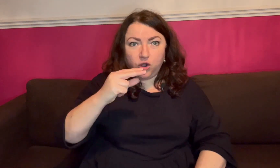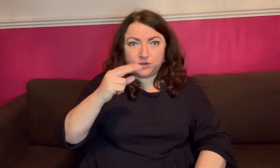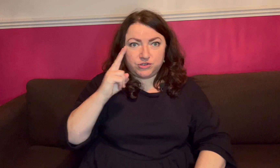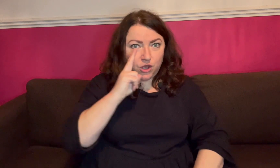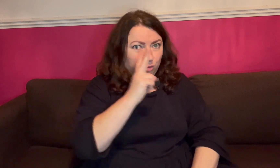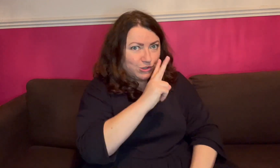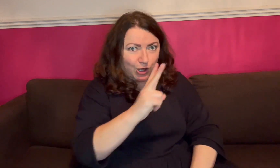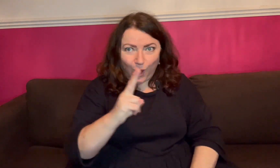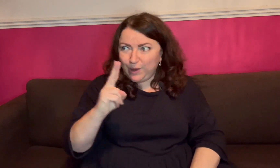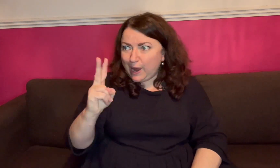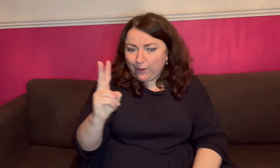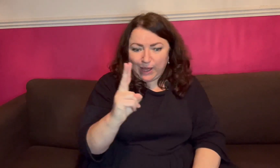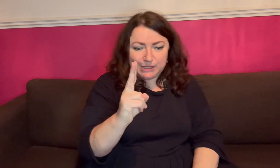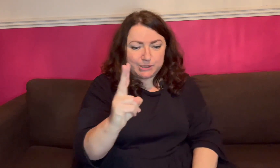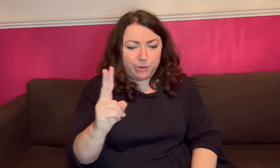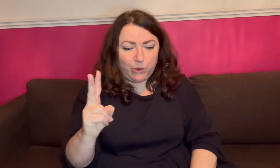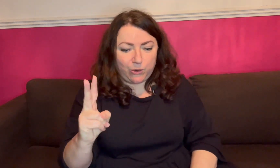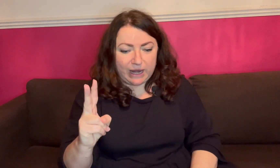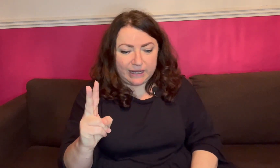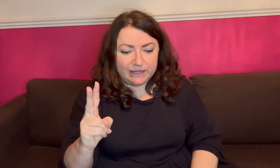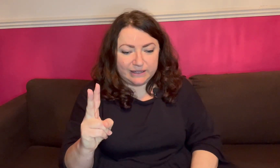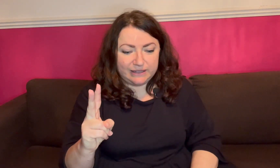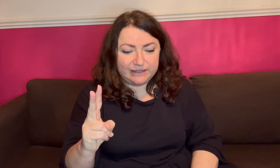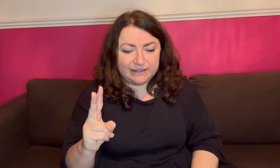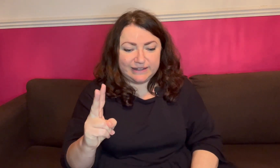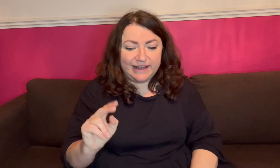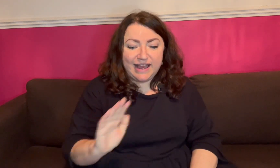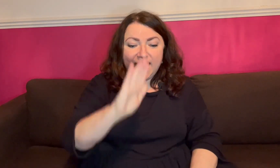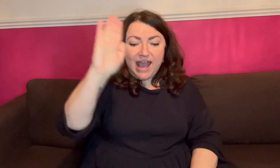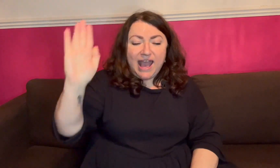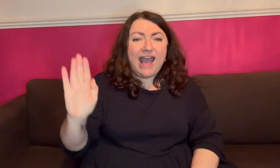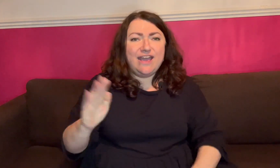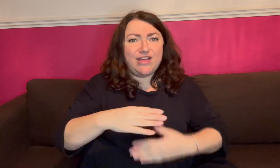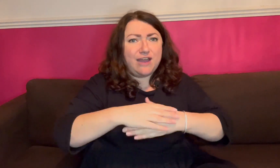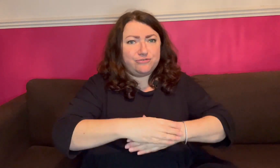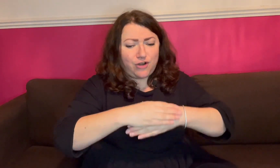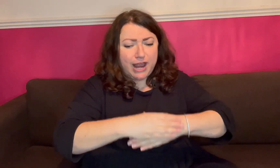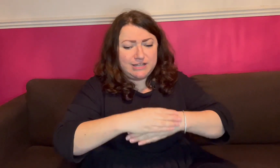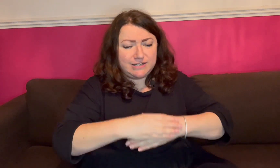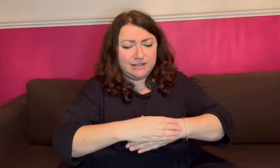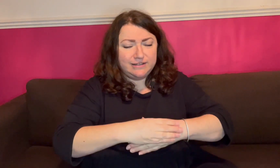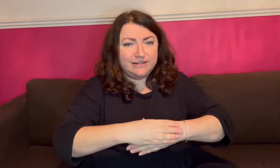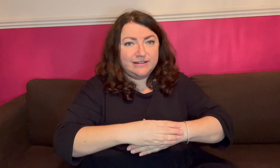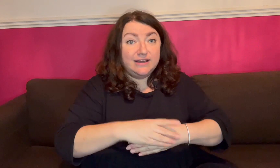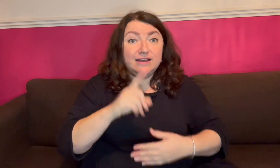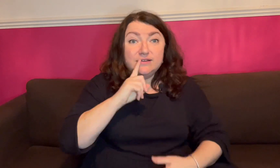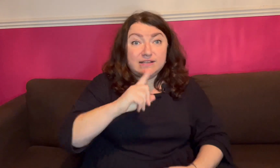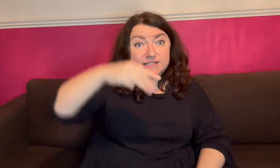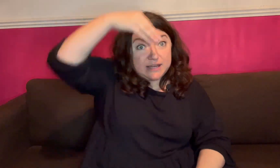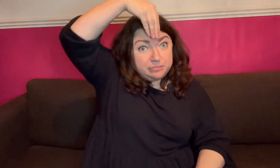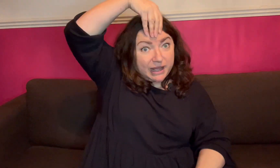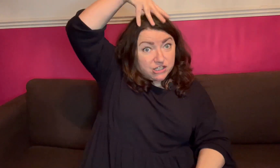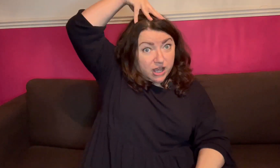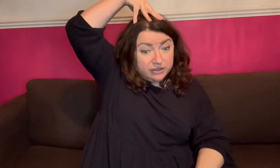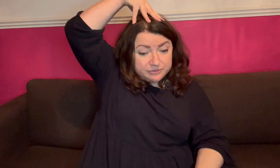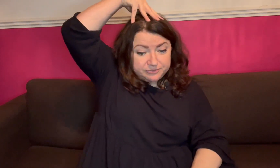Fox was going out exploring. "Hey there, friend," said Badger.